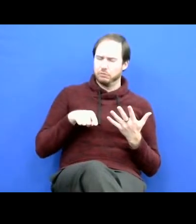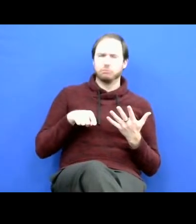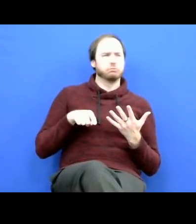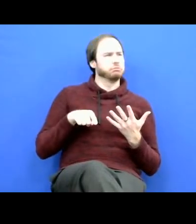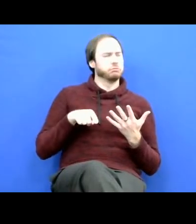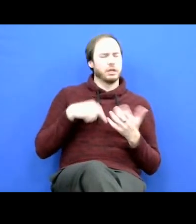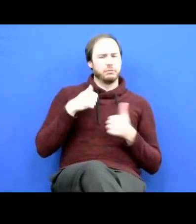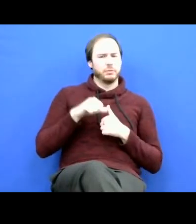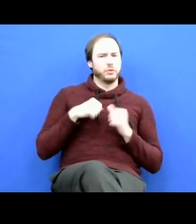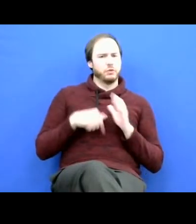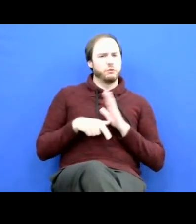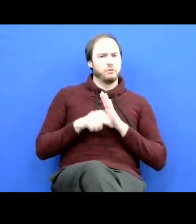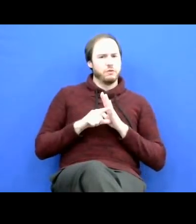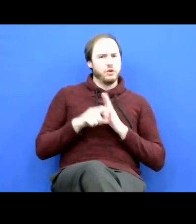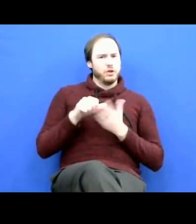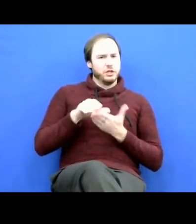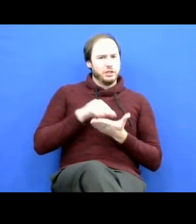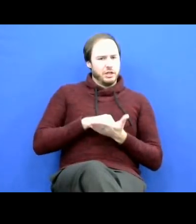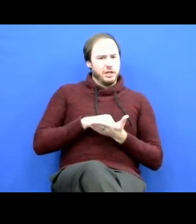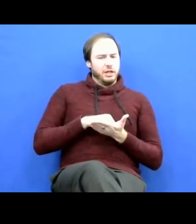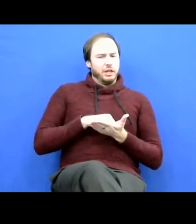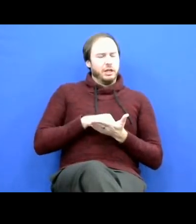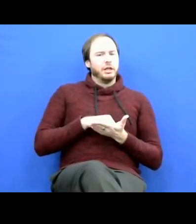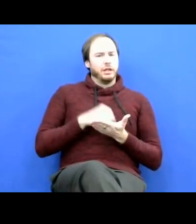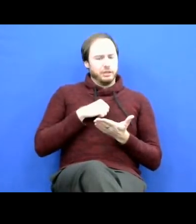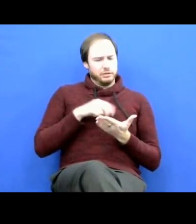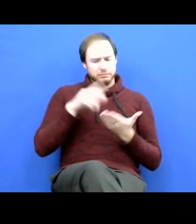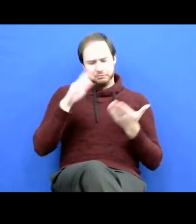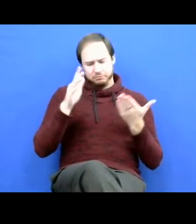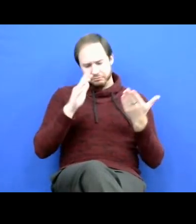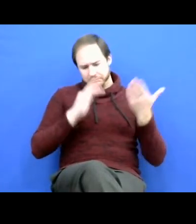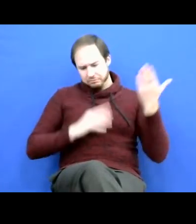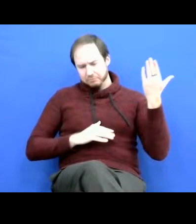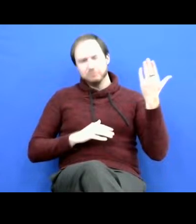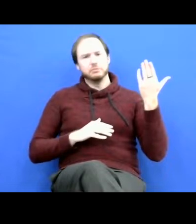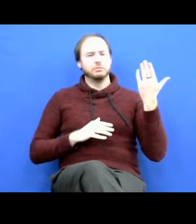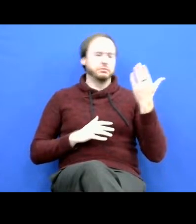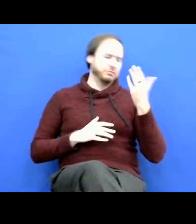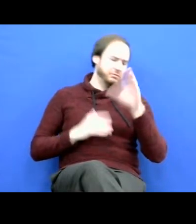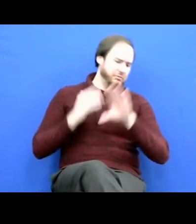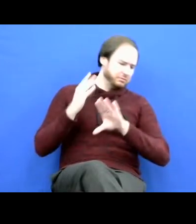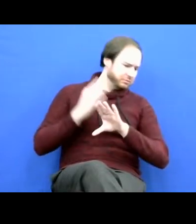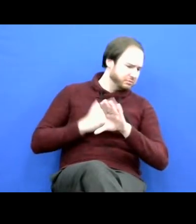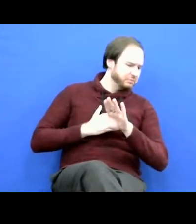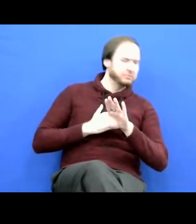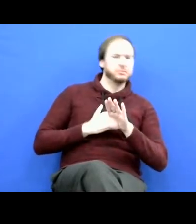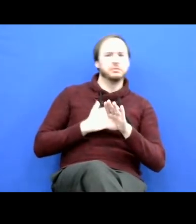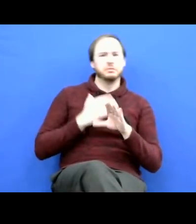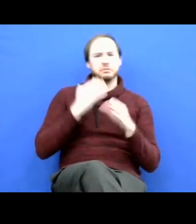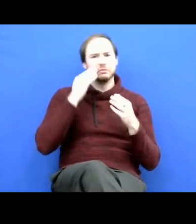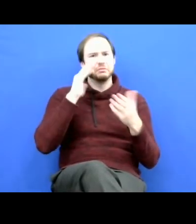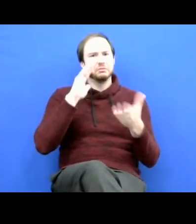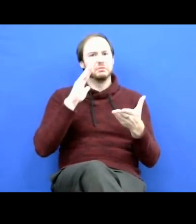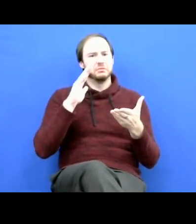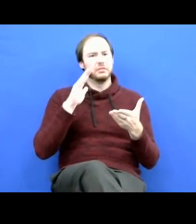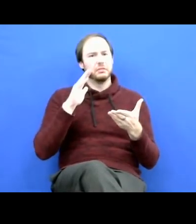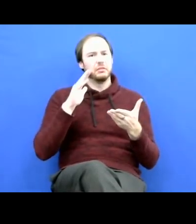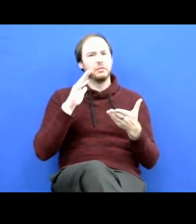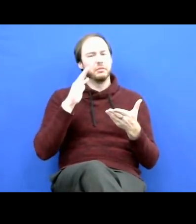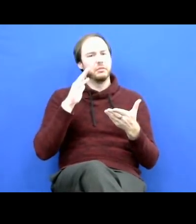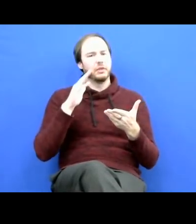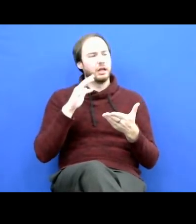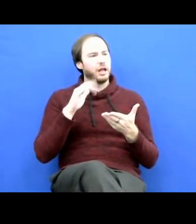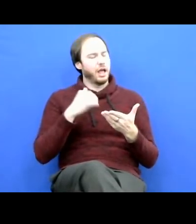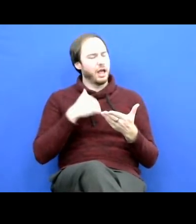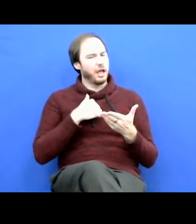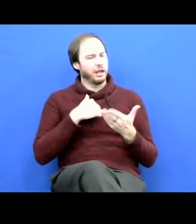reviewed the agenda. I had looked at all the stuff on the front and the resolutions. I never, because it pushed to the back page. I know it was